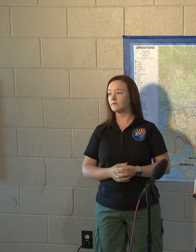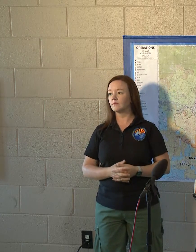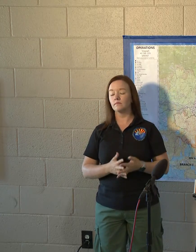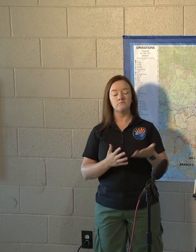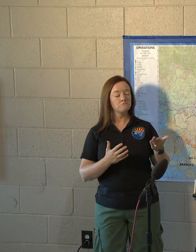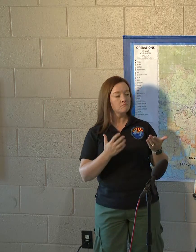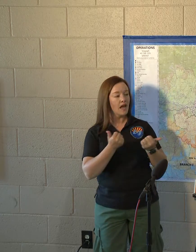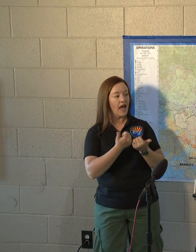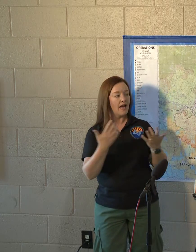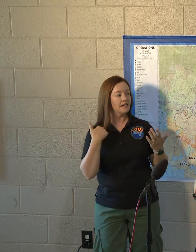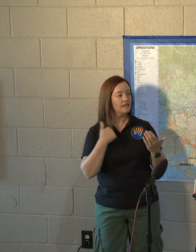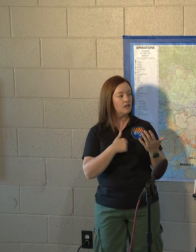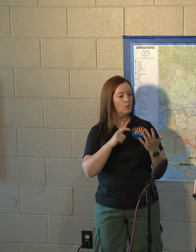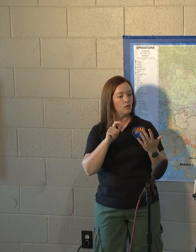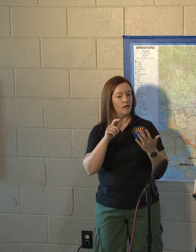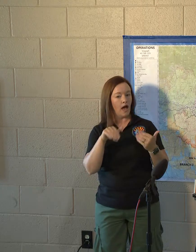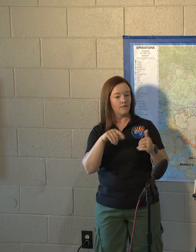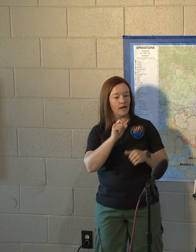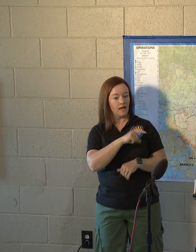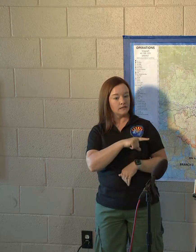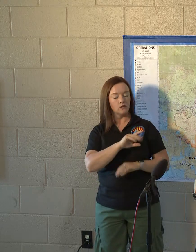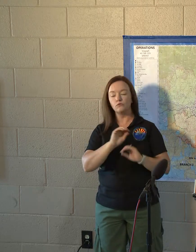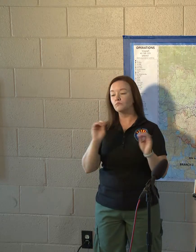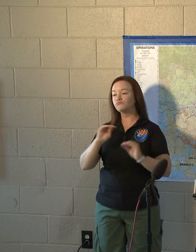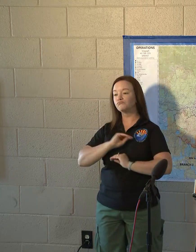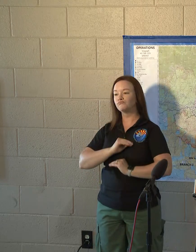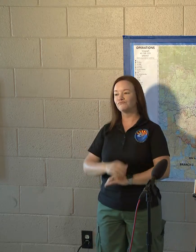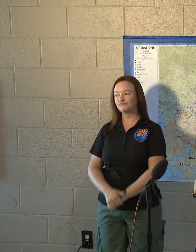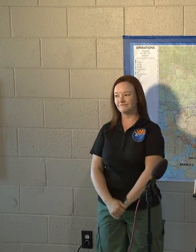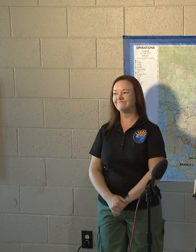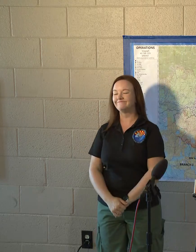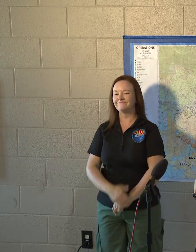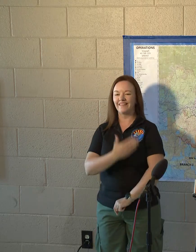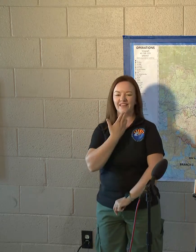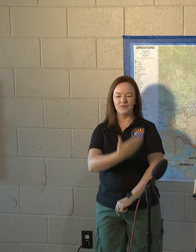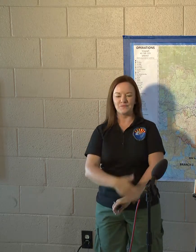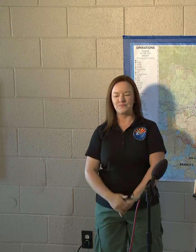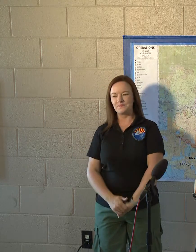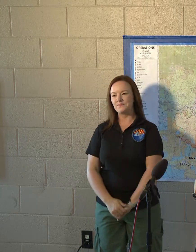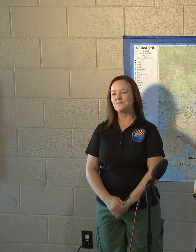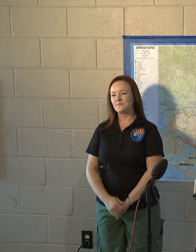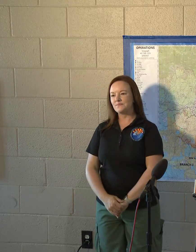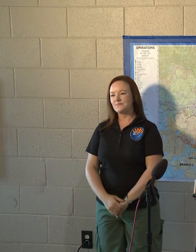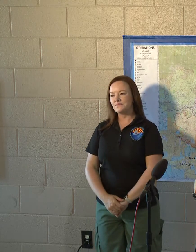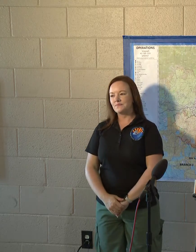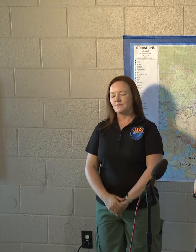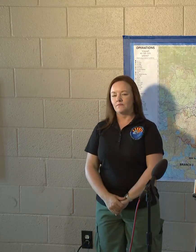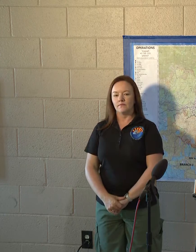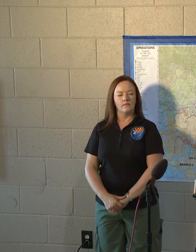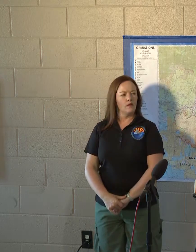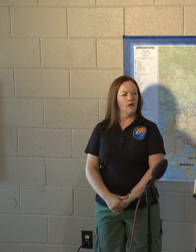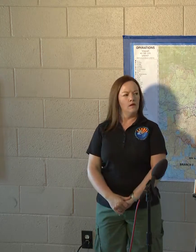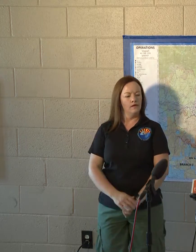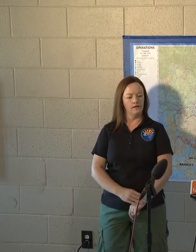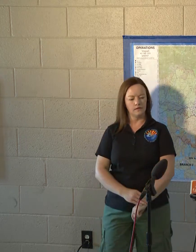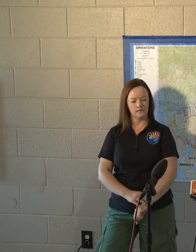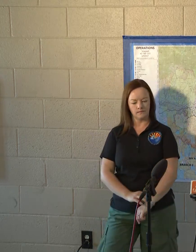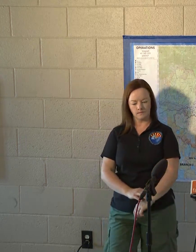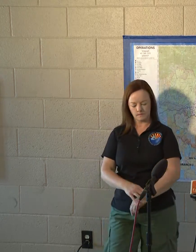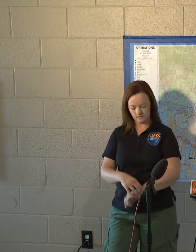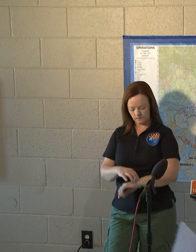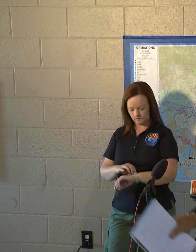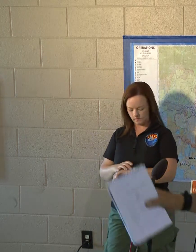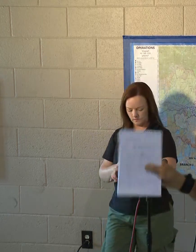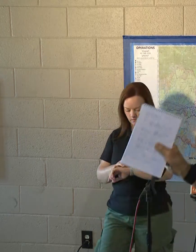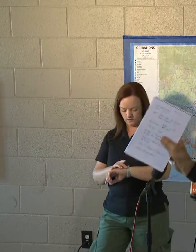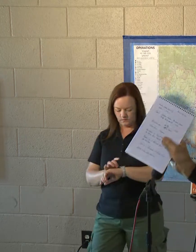Anything else anything we want to throw out there? Nope, that's good. Thank you. Thank you. Sir? I got a question for you.